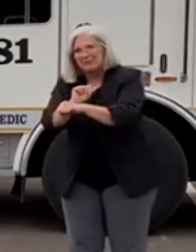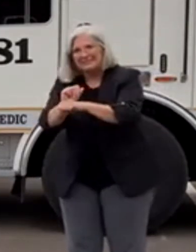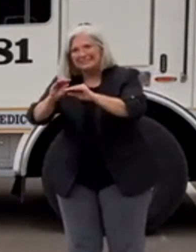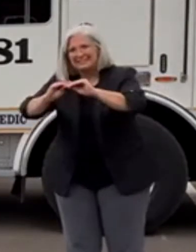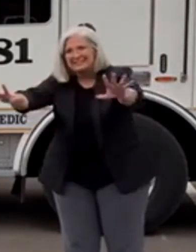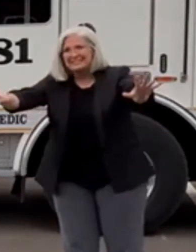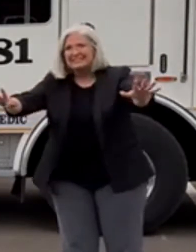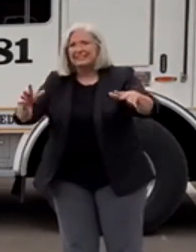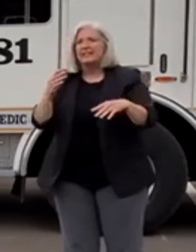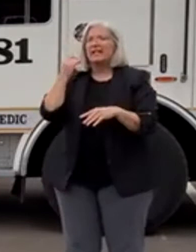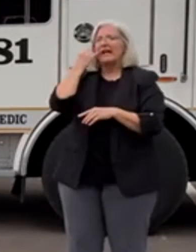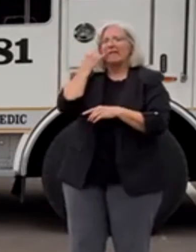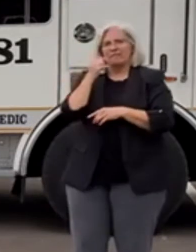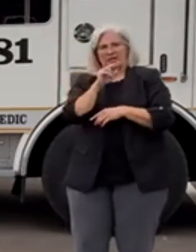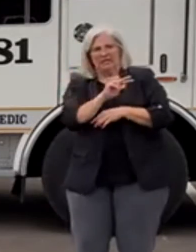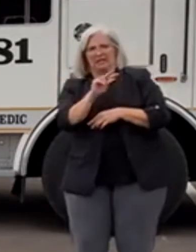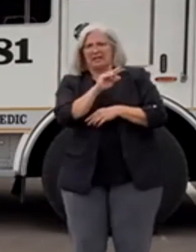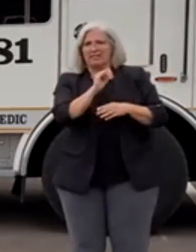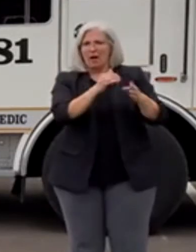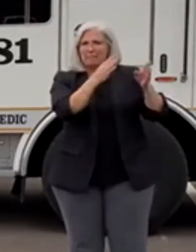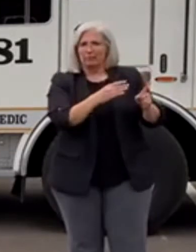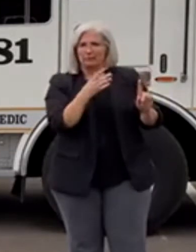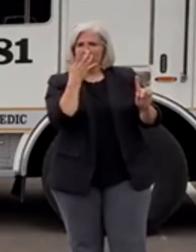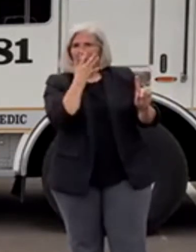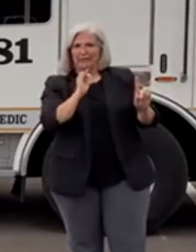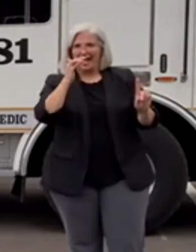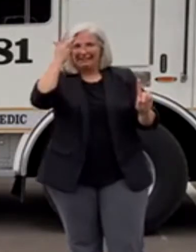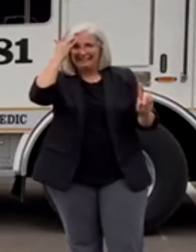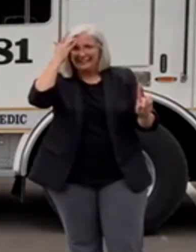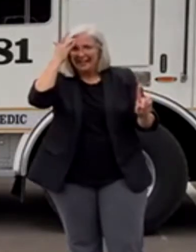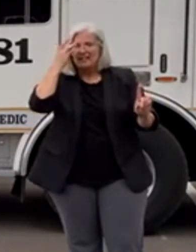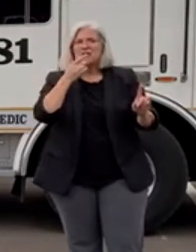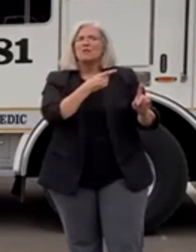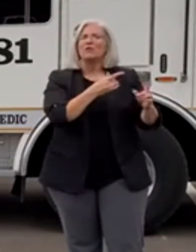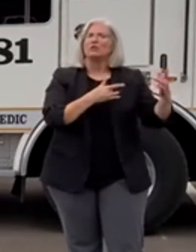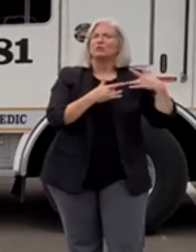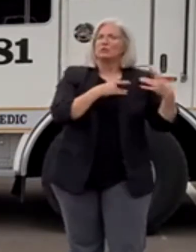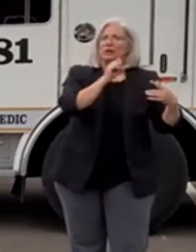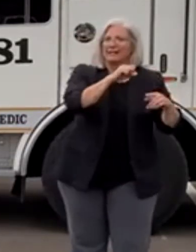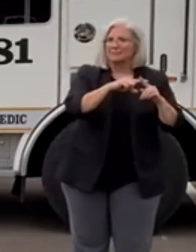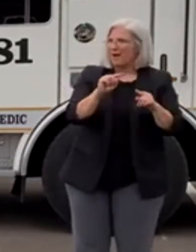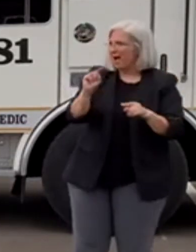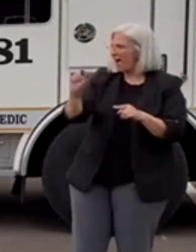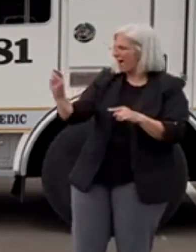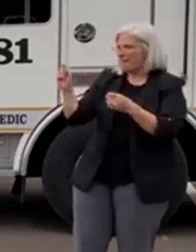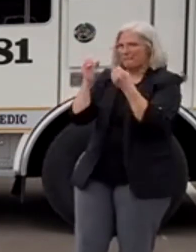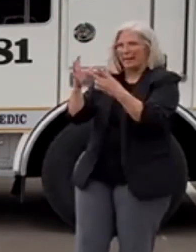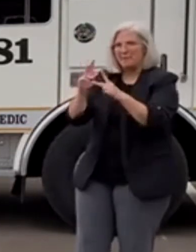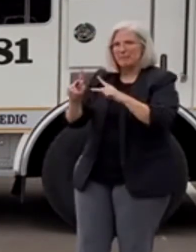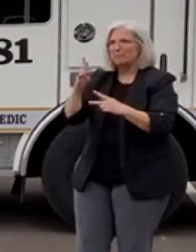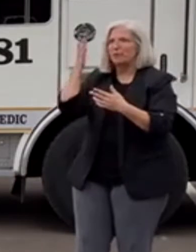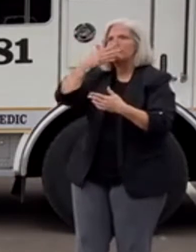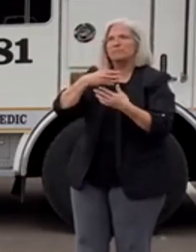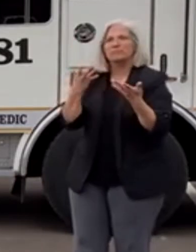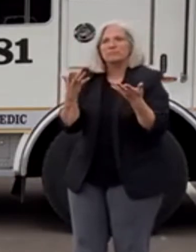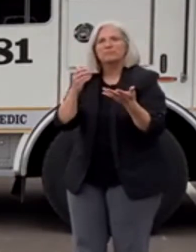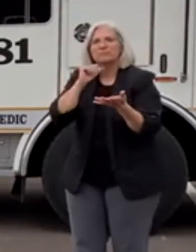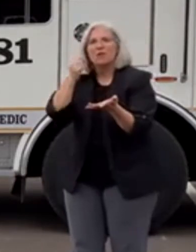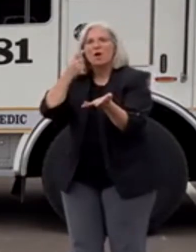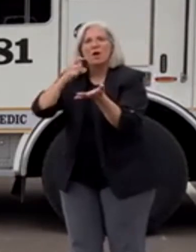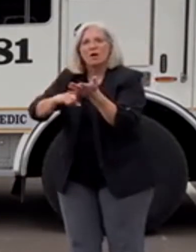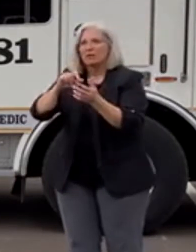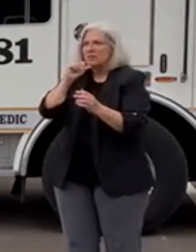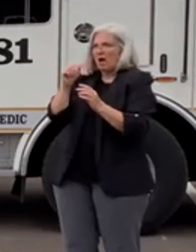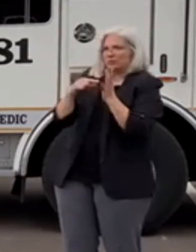sick, be more worried about the people that are close to you that have no symptoms. And we sometimes think that